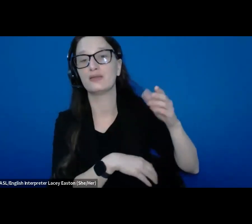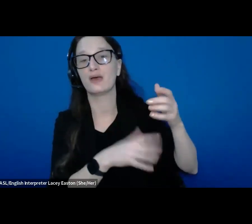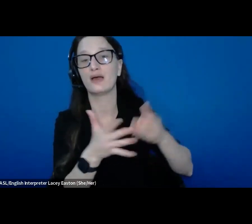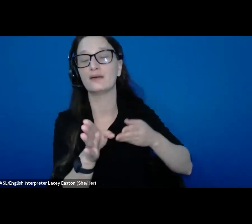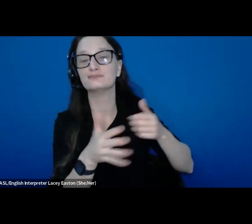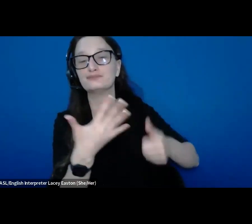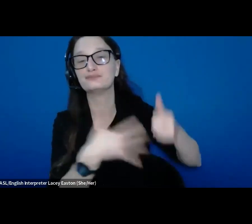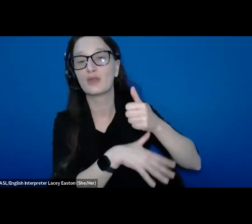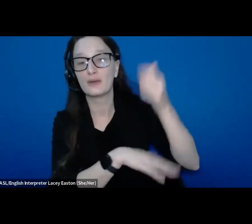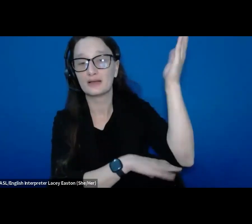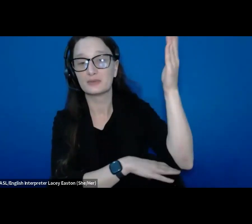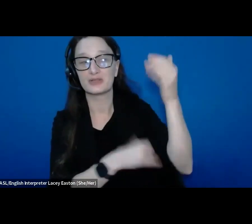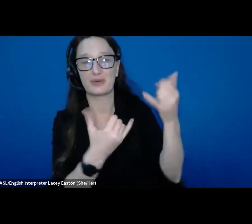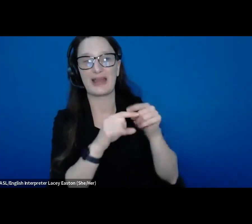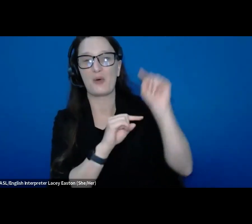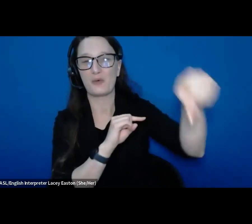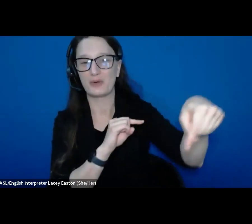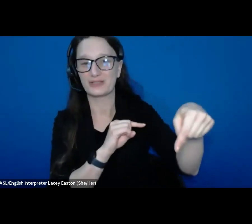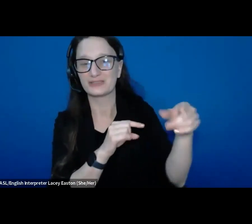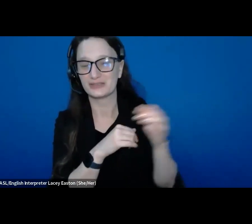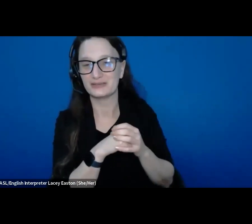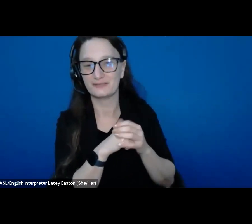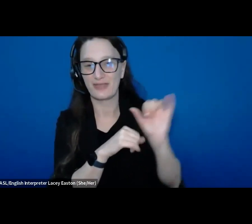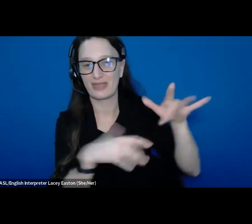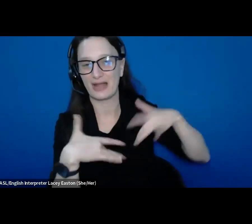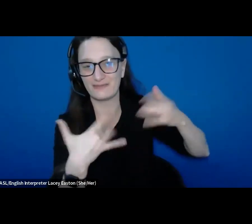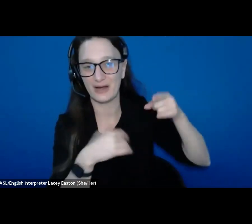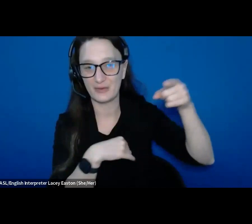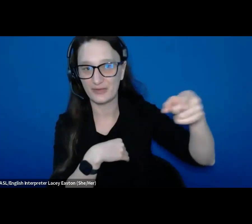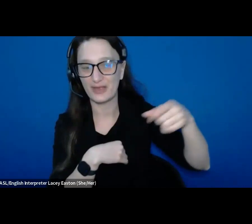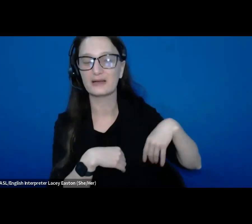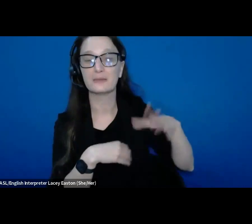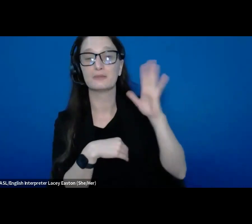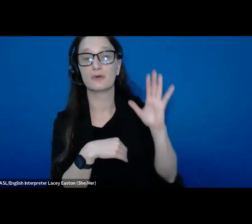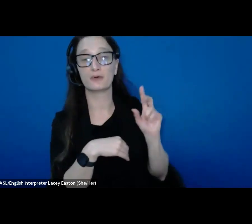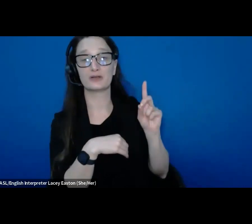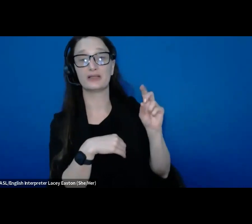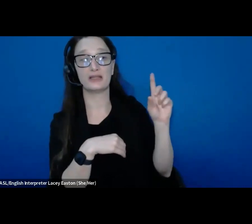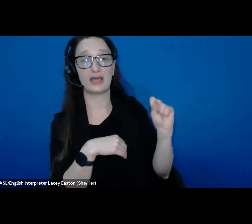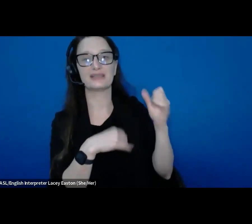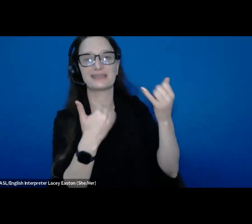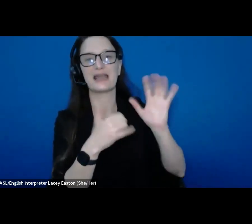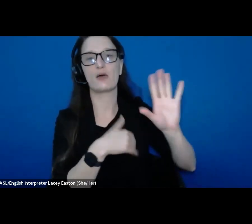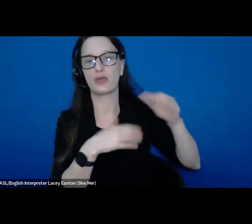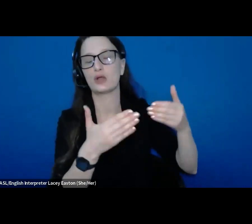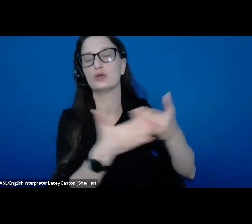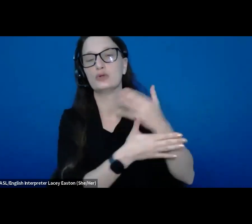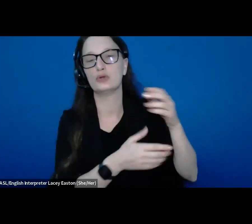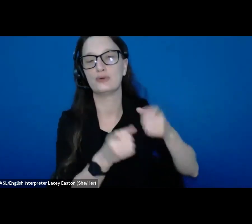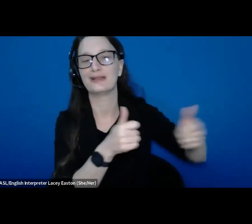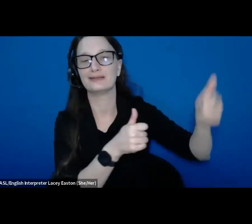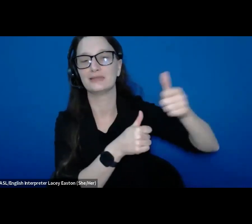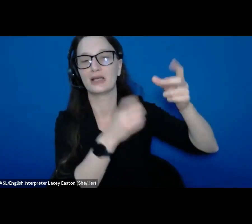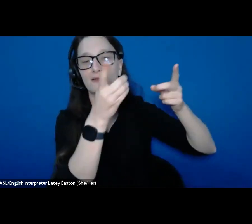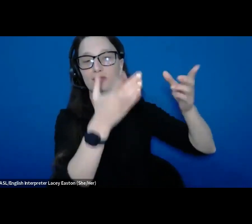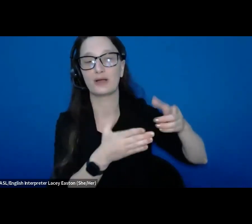the street doing that. Leilani that used to be at DDS is their new executive director. They're very excited about carrying on with the